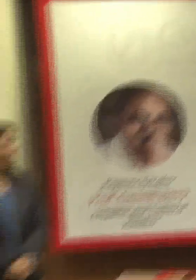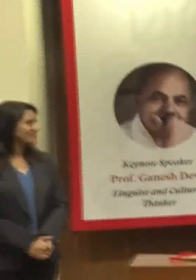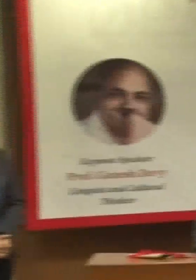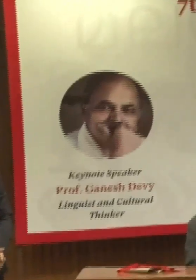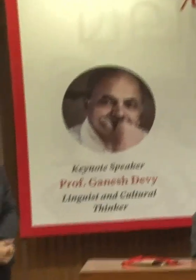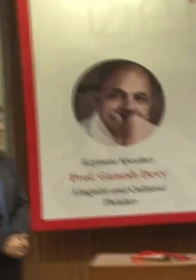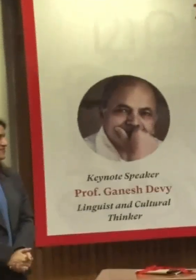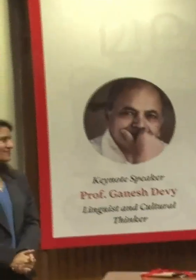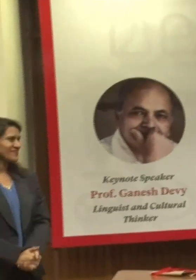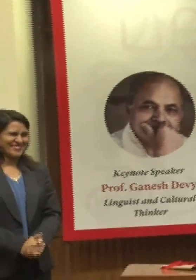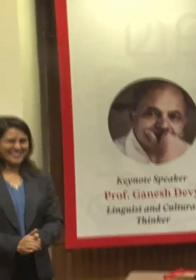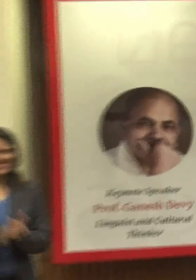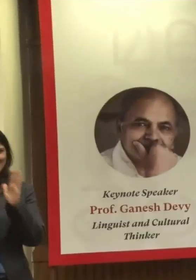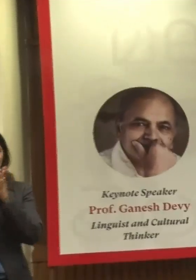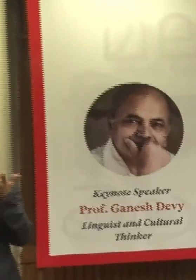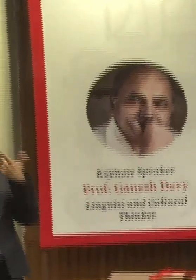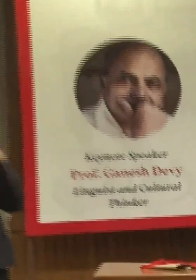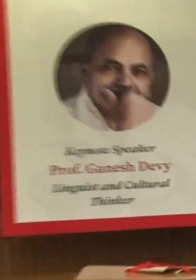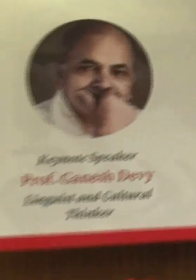Not a book on language,